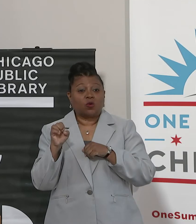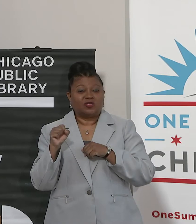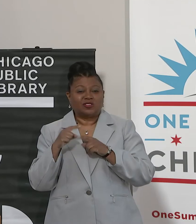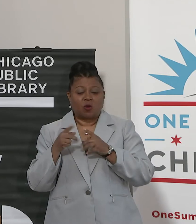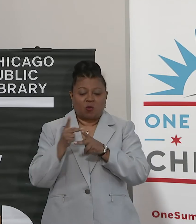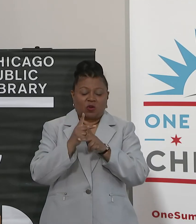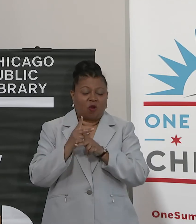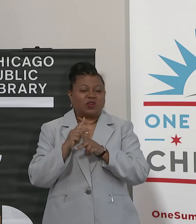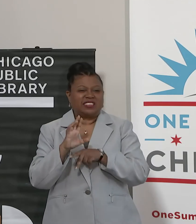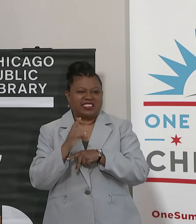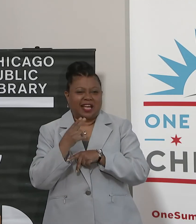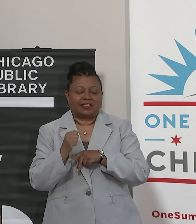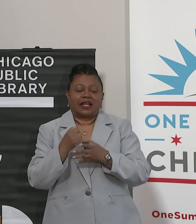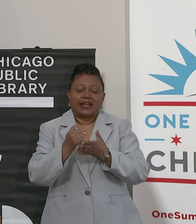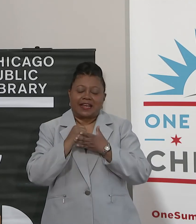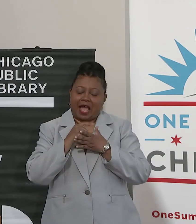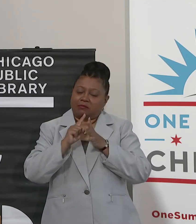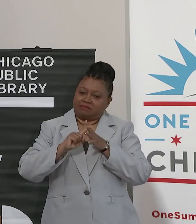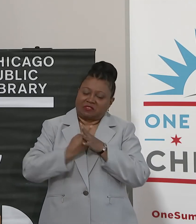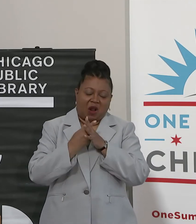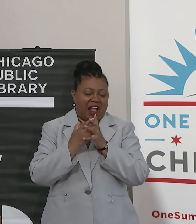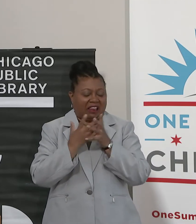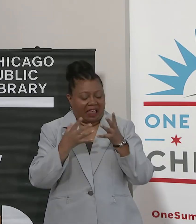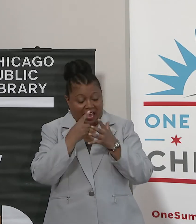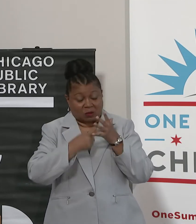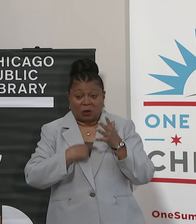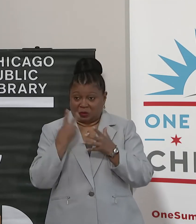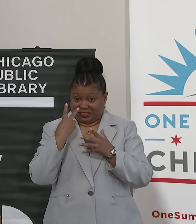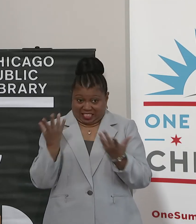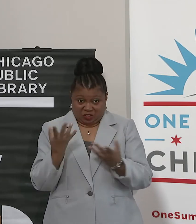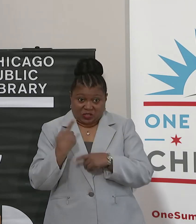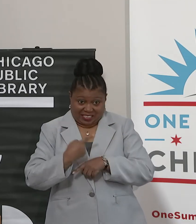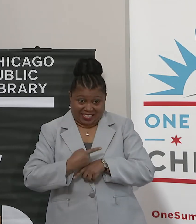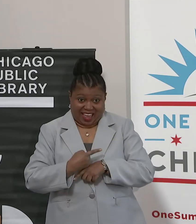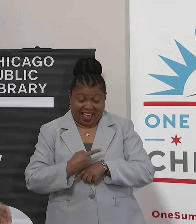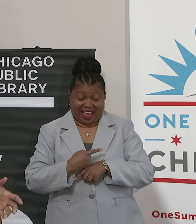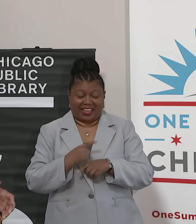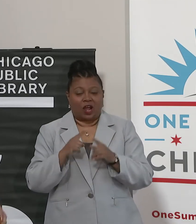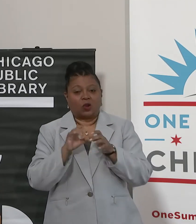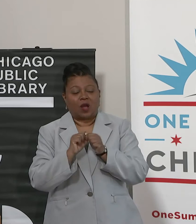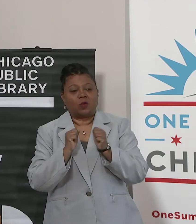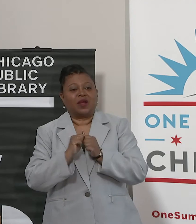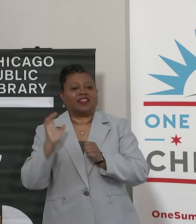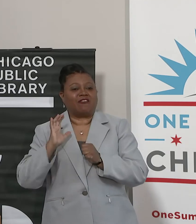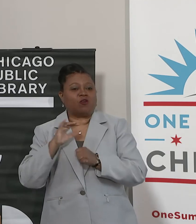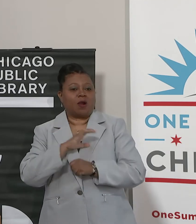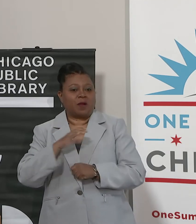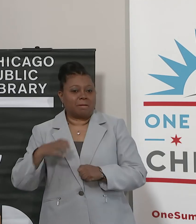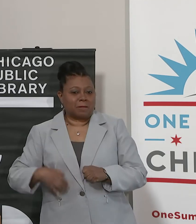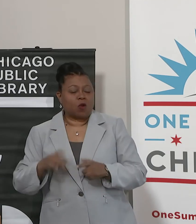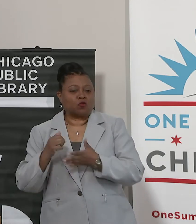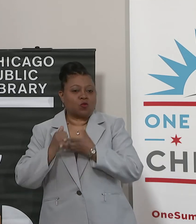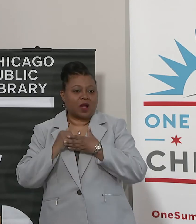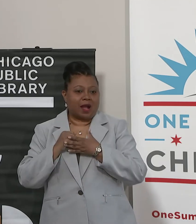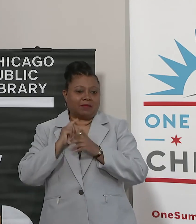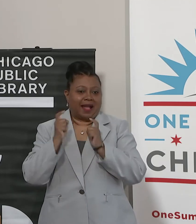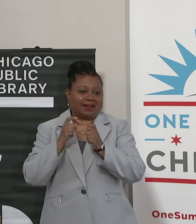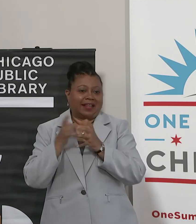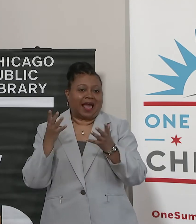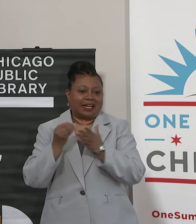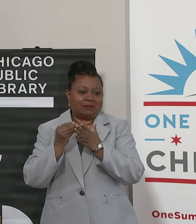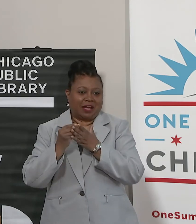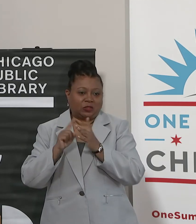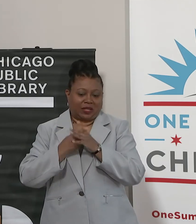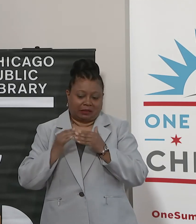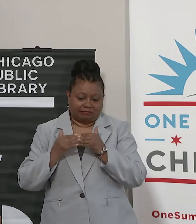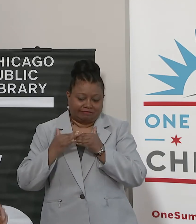over CHA. He helped spearhead a lot of what we are seeing here today, along with our former mayor, who helped allocate a lot of the funds to get